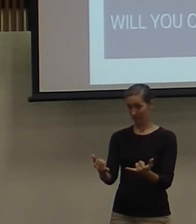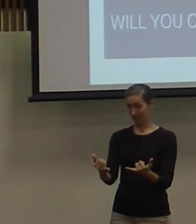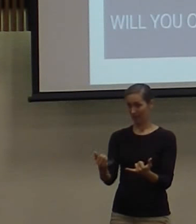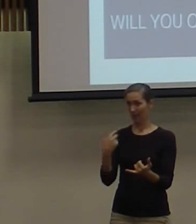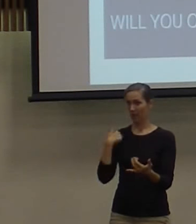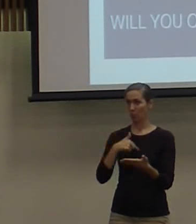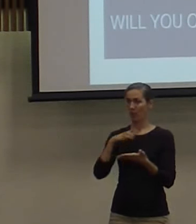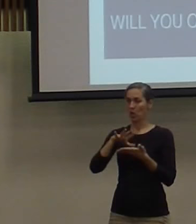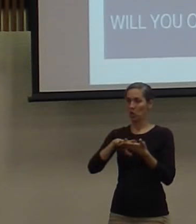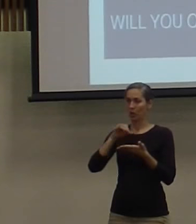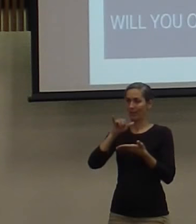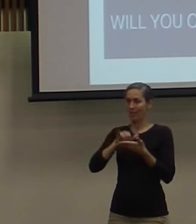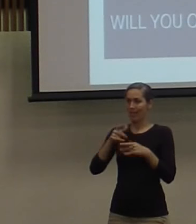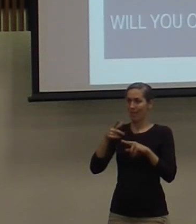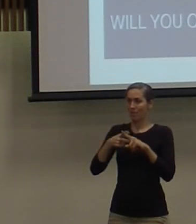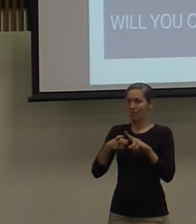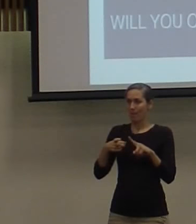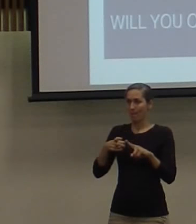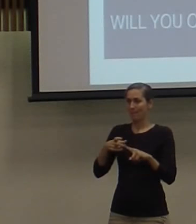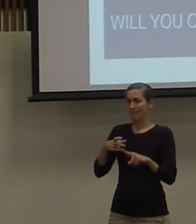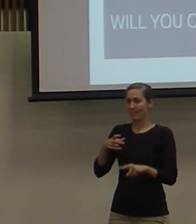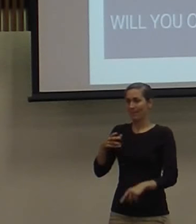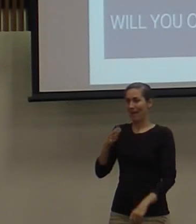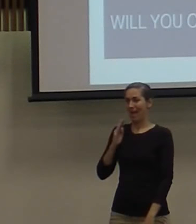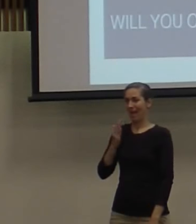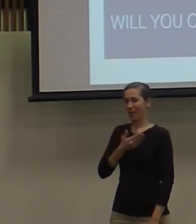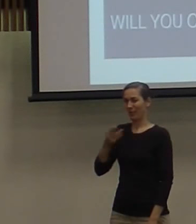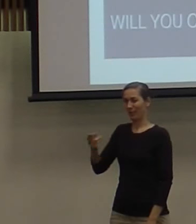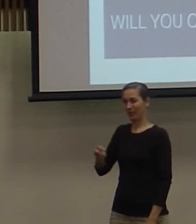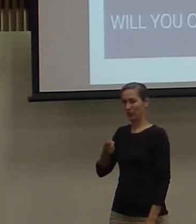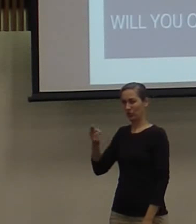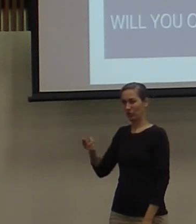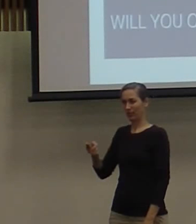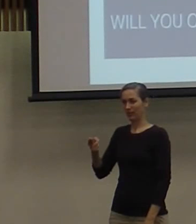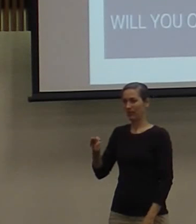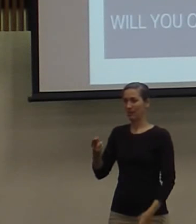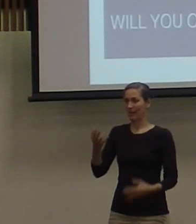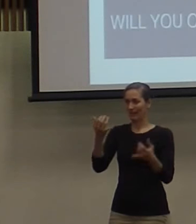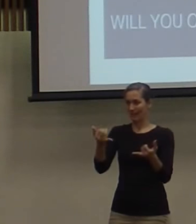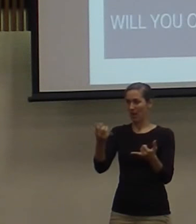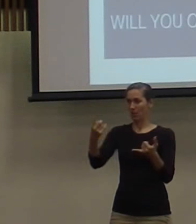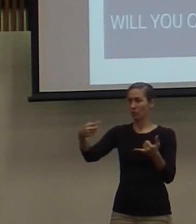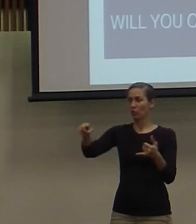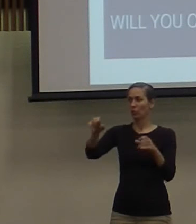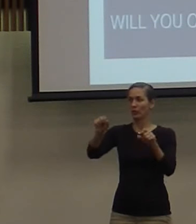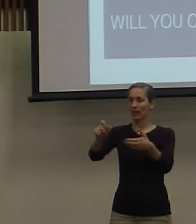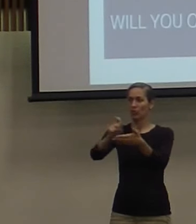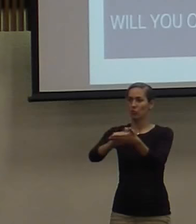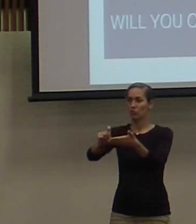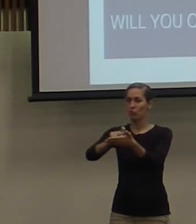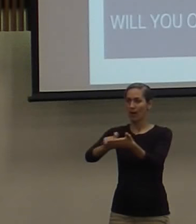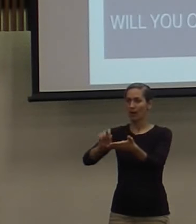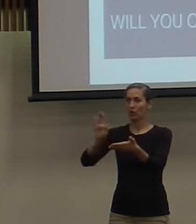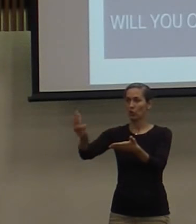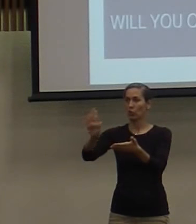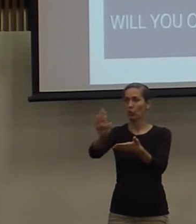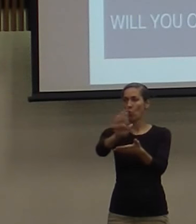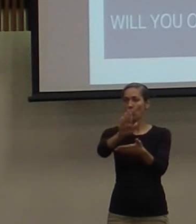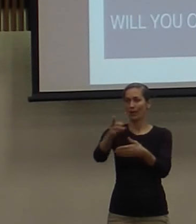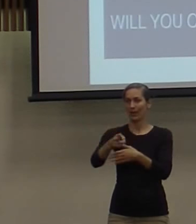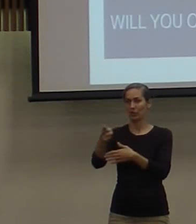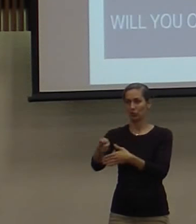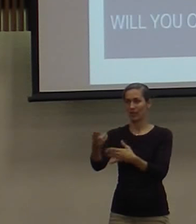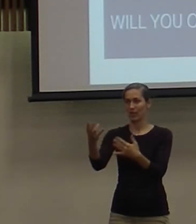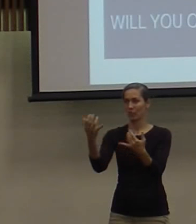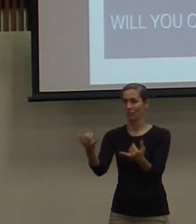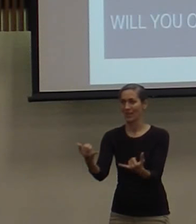history. And you can write the history right now. It's not a matter of